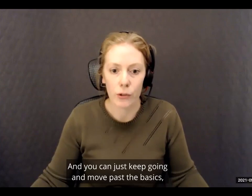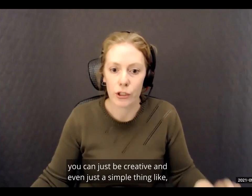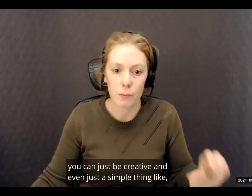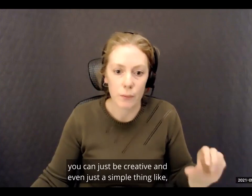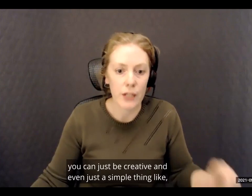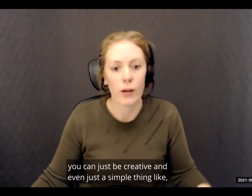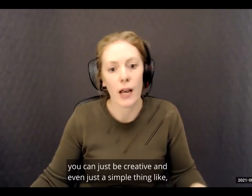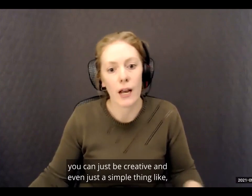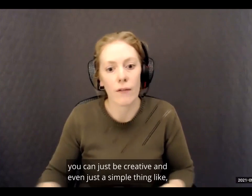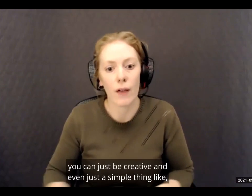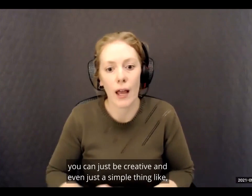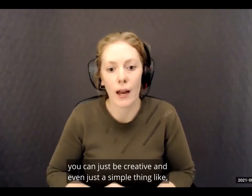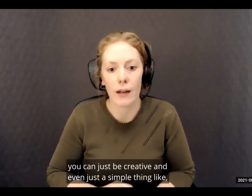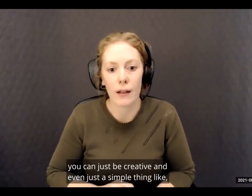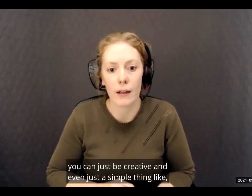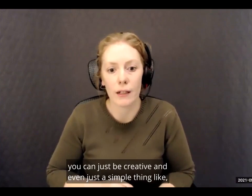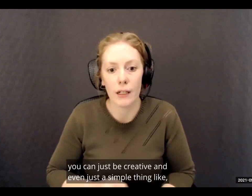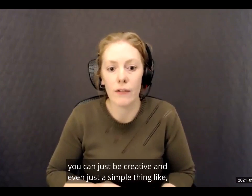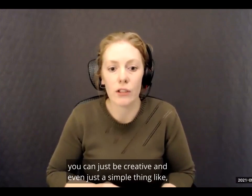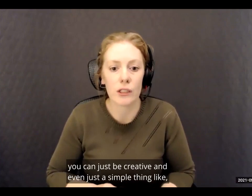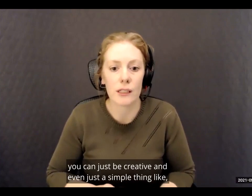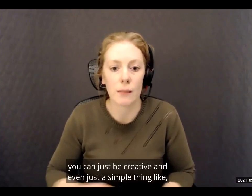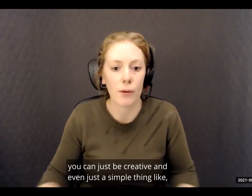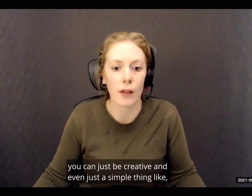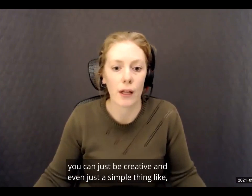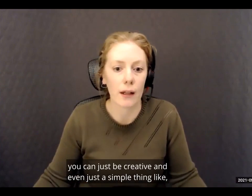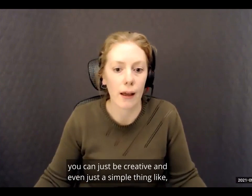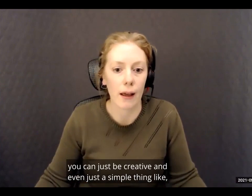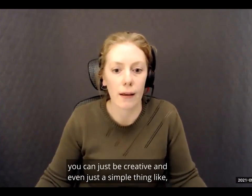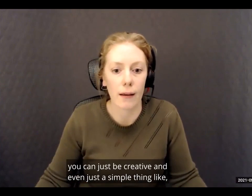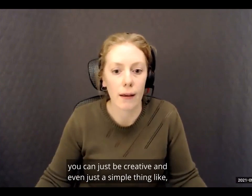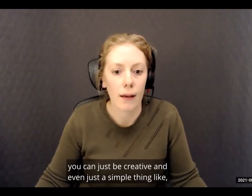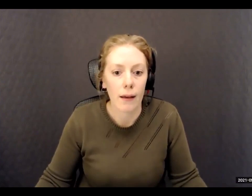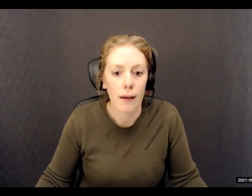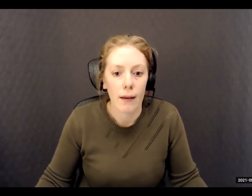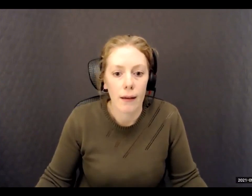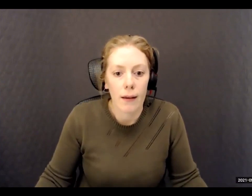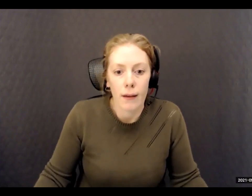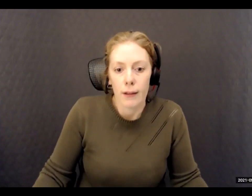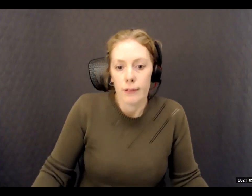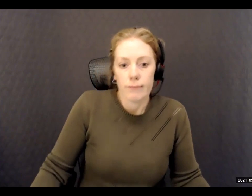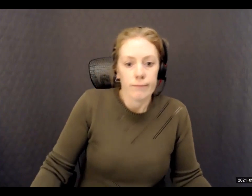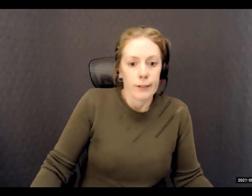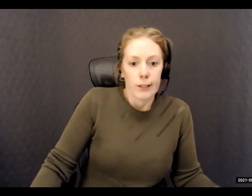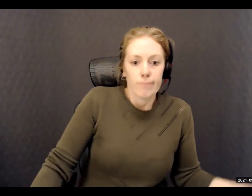basics. You can just be creative. And even just a simple thing like,